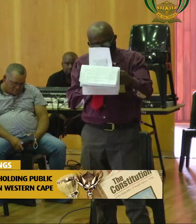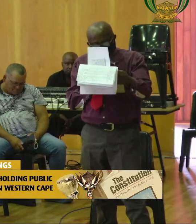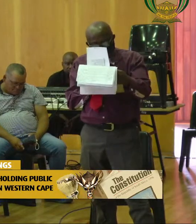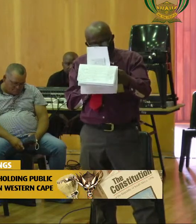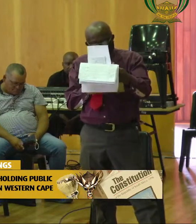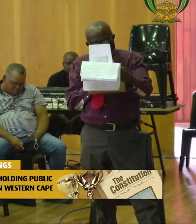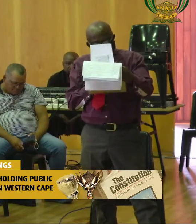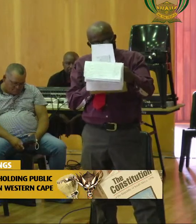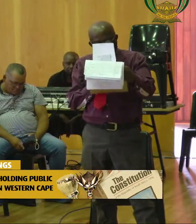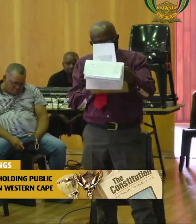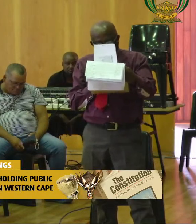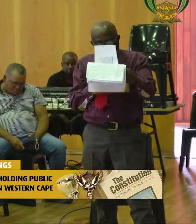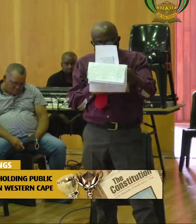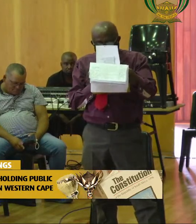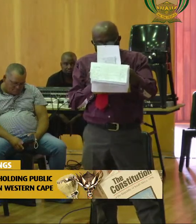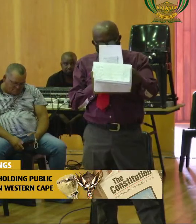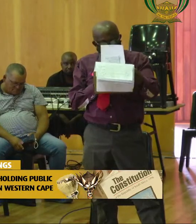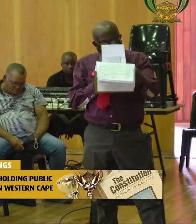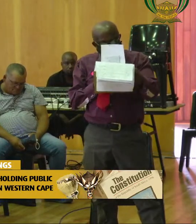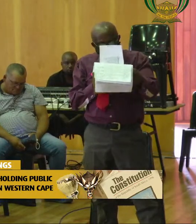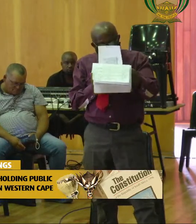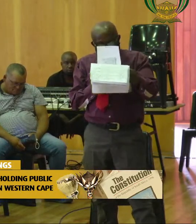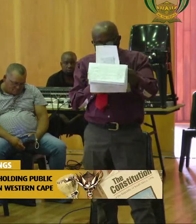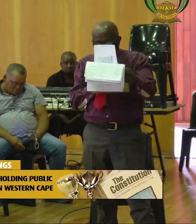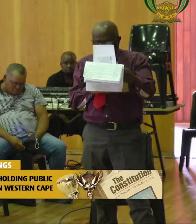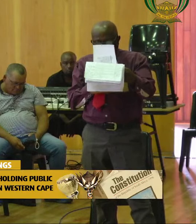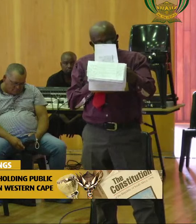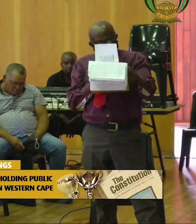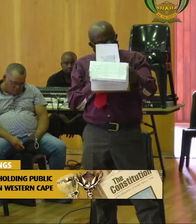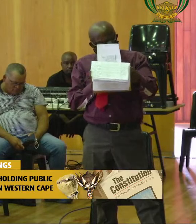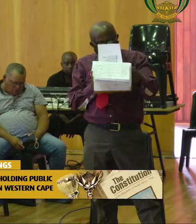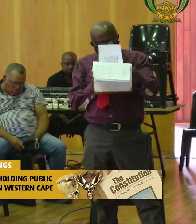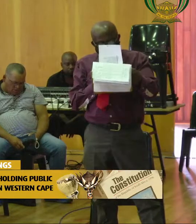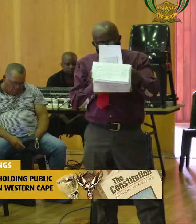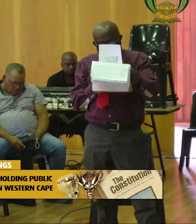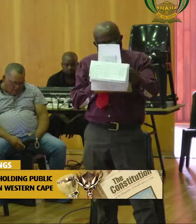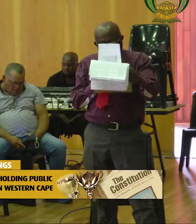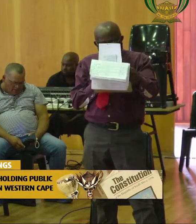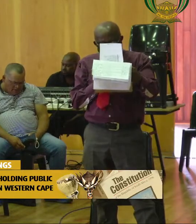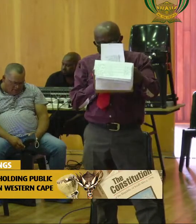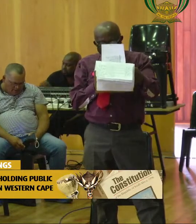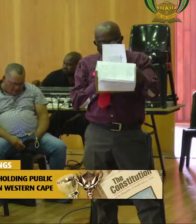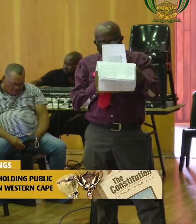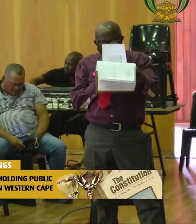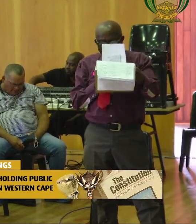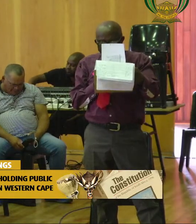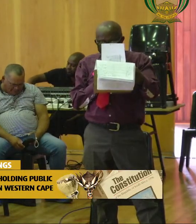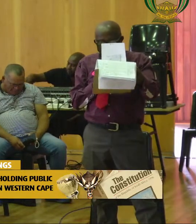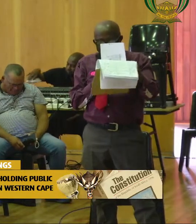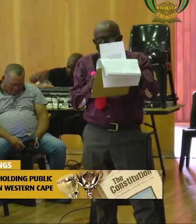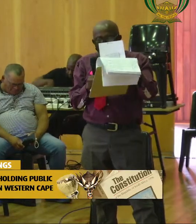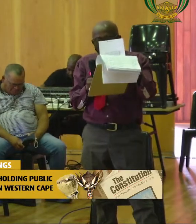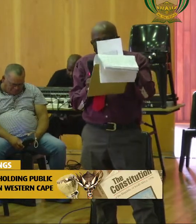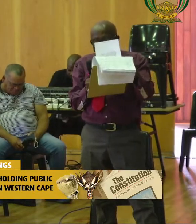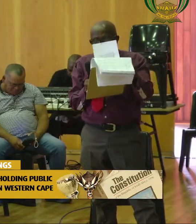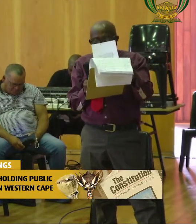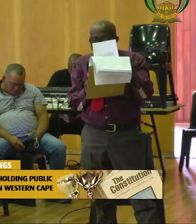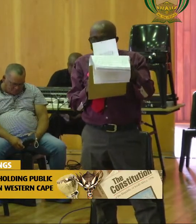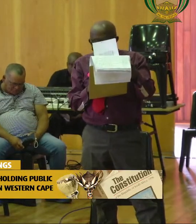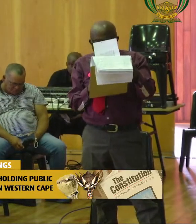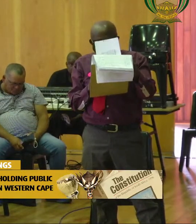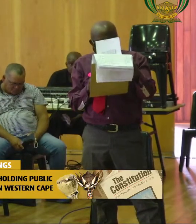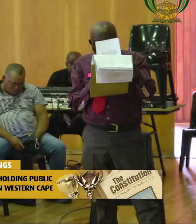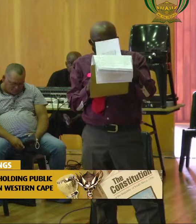present political problems, not good. It's the chair is open, organizations. We in